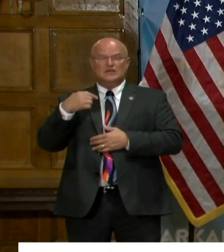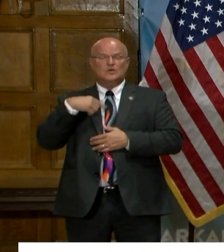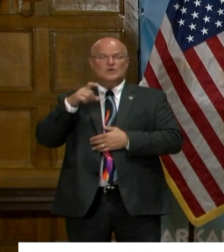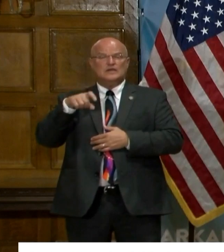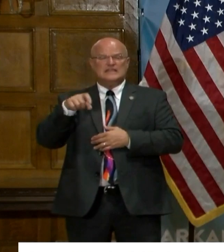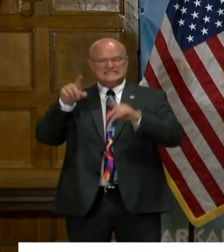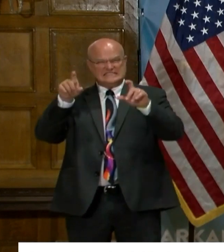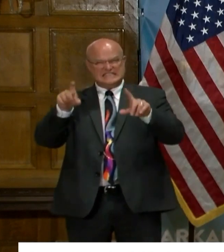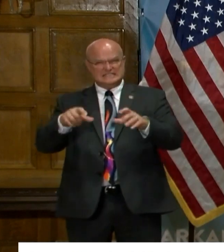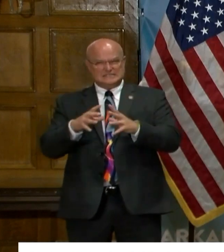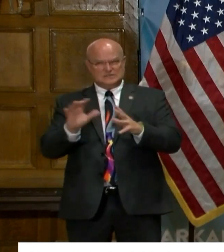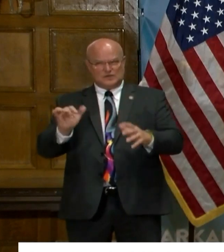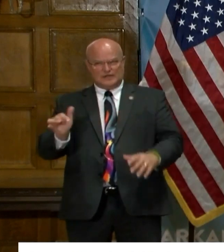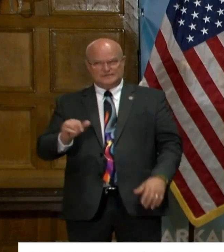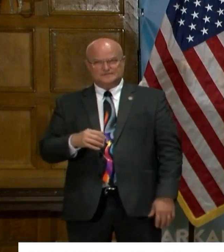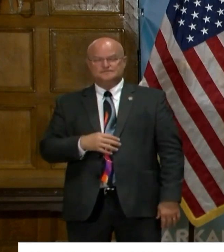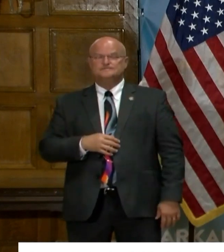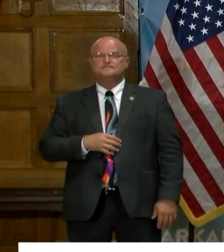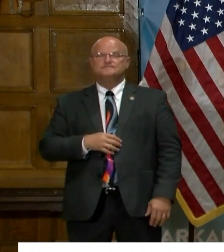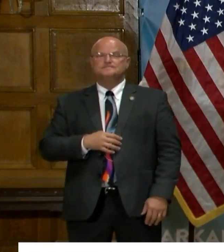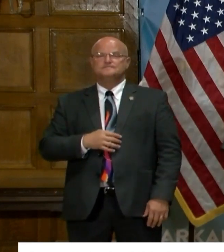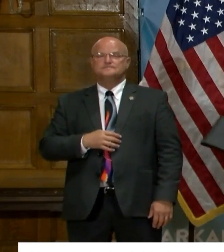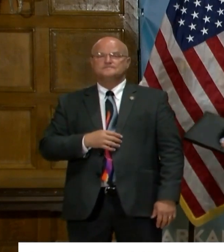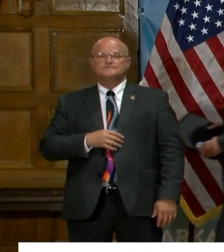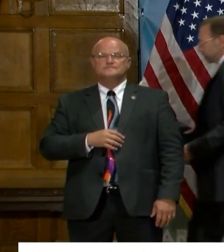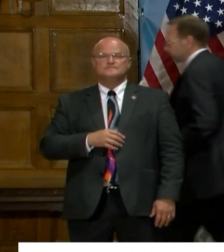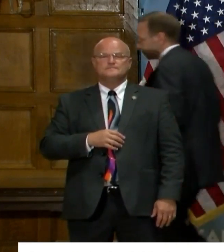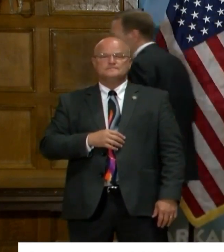We need to get tested as well.